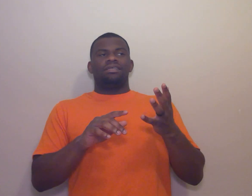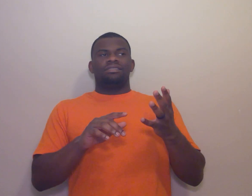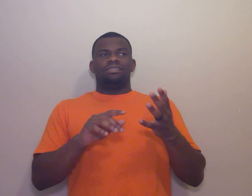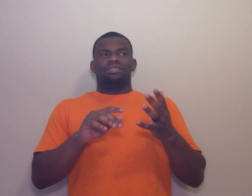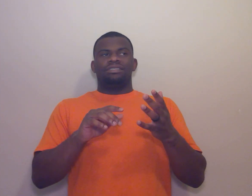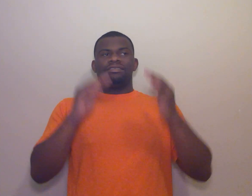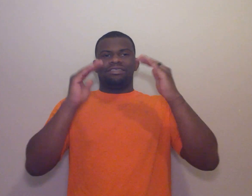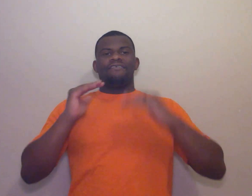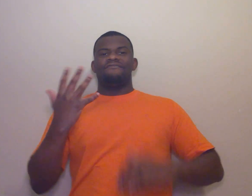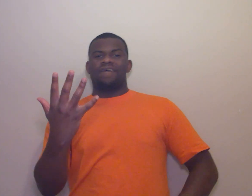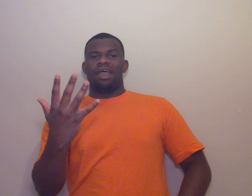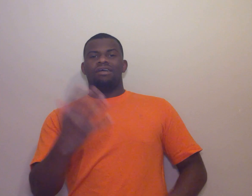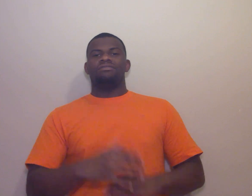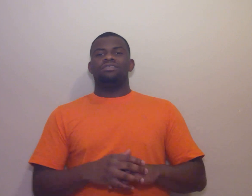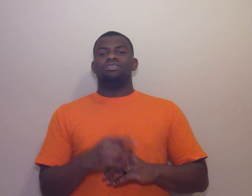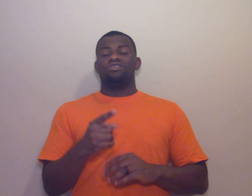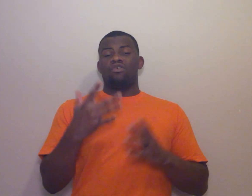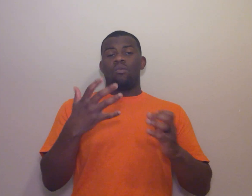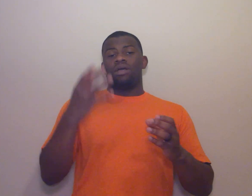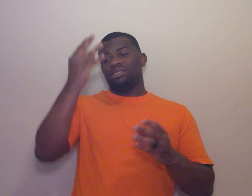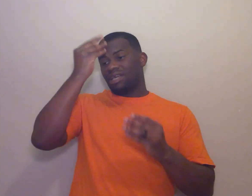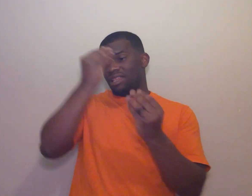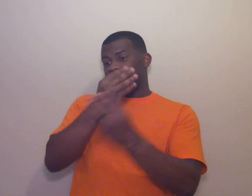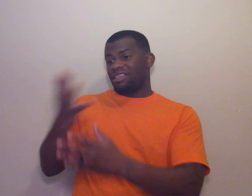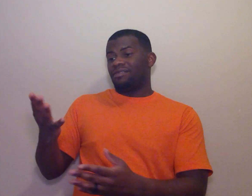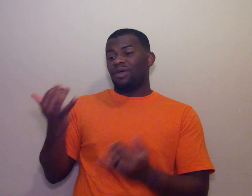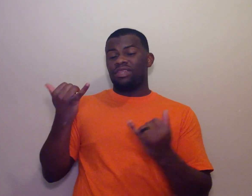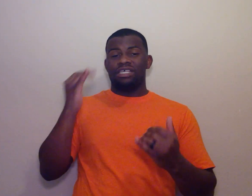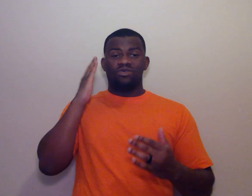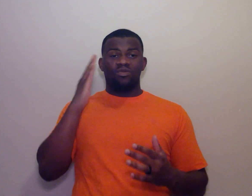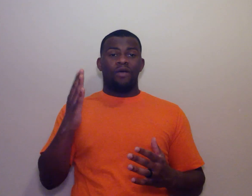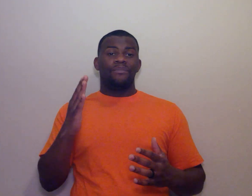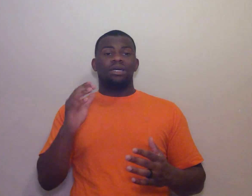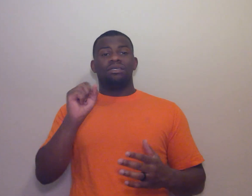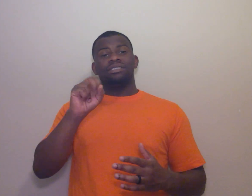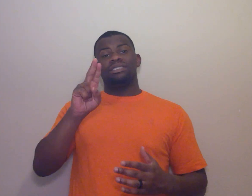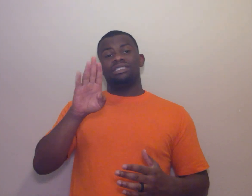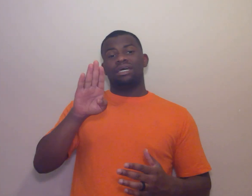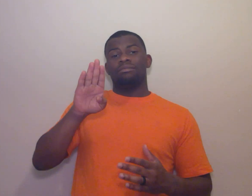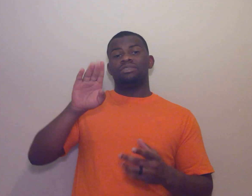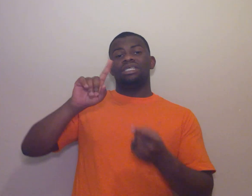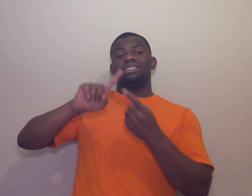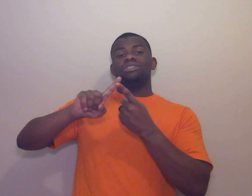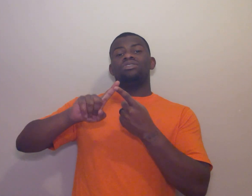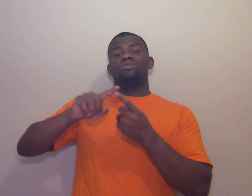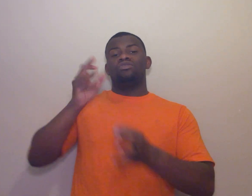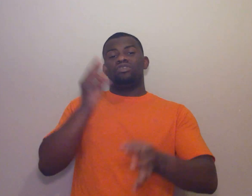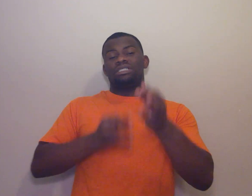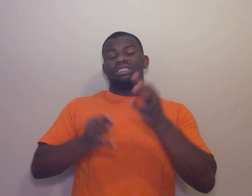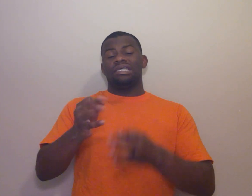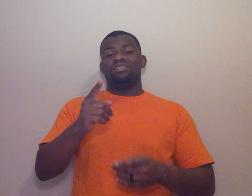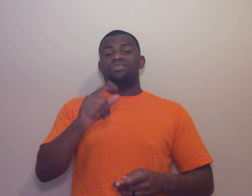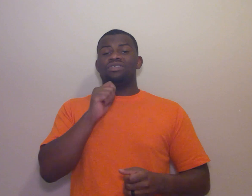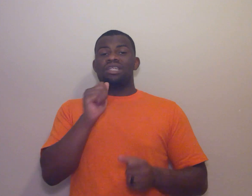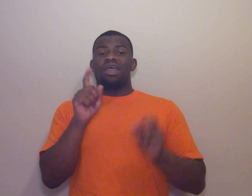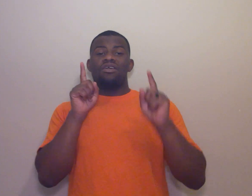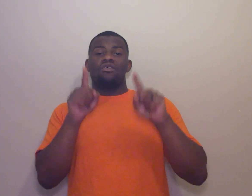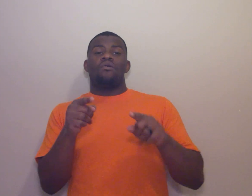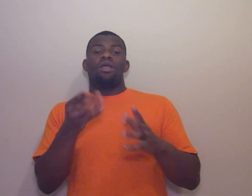title company know that this is going to be a subject to transaction. You're not going through the lender for an assumption. You're simply getting the